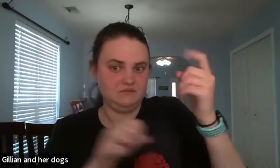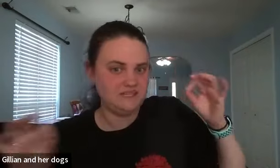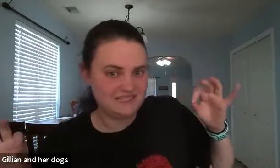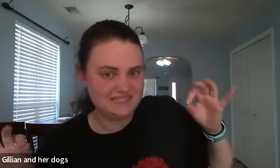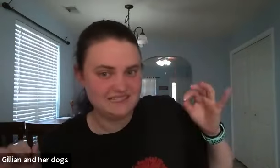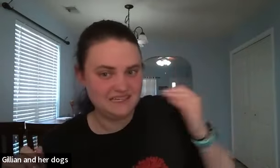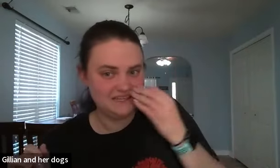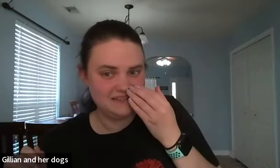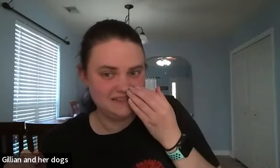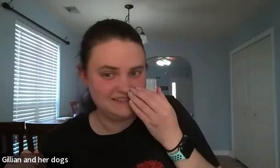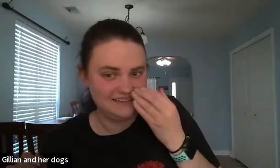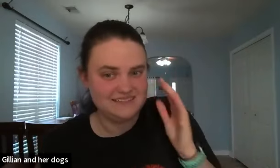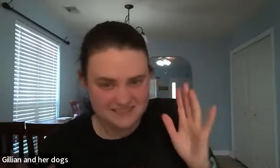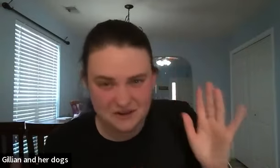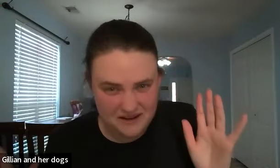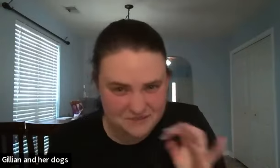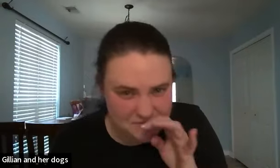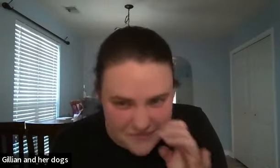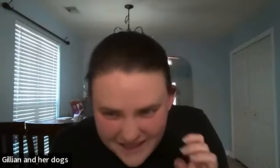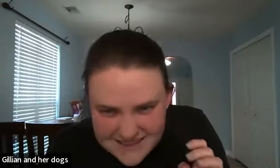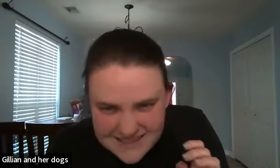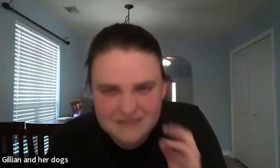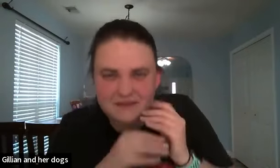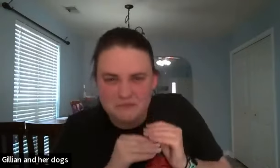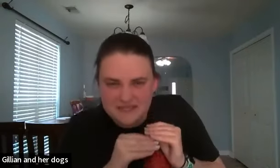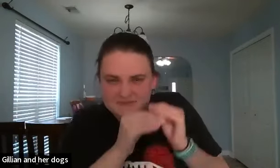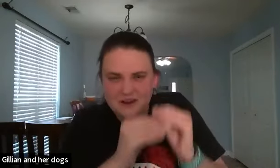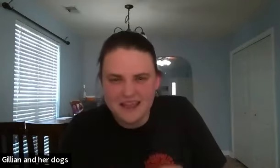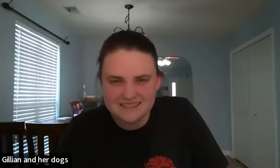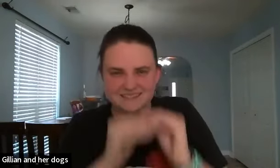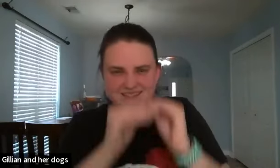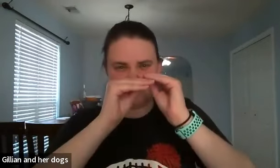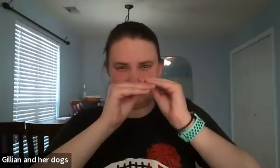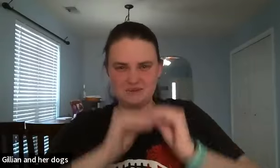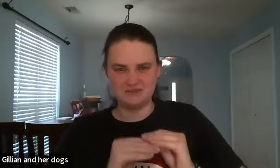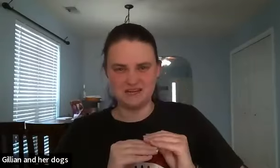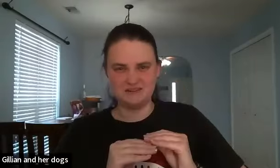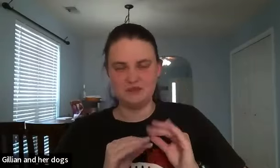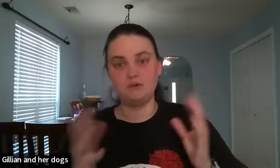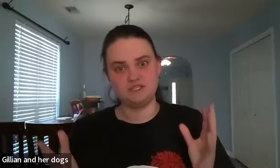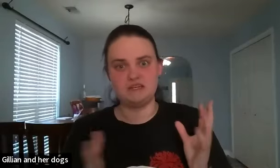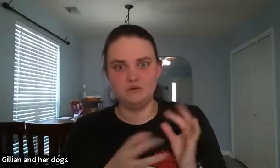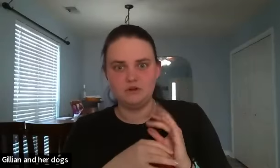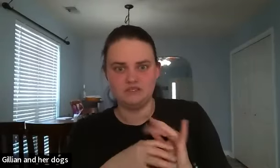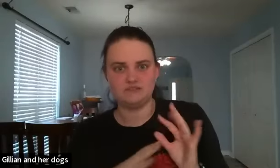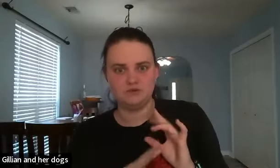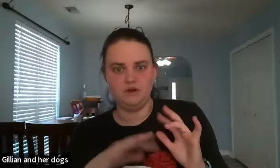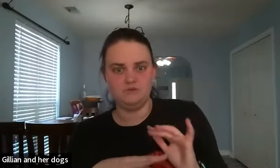Make sense? Yeah. Sorry. Sometimes I'm like, I can see like bits of your hands. So some people sound a little bit lower, which is like normal because that's where you want to be